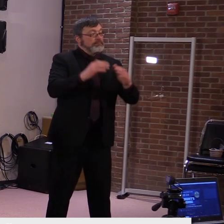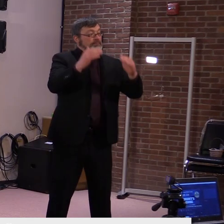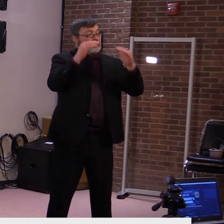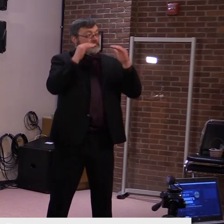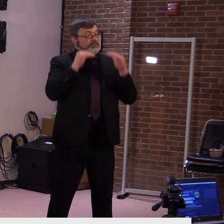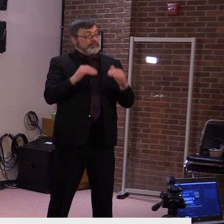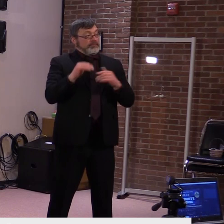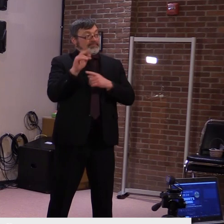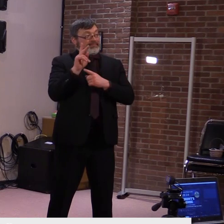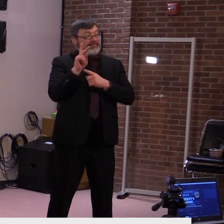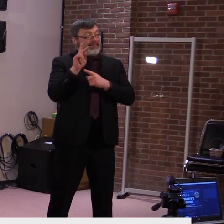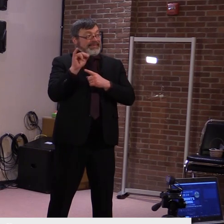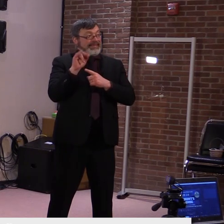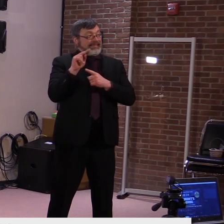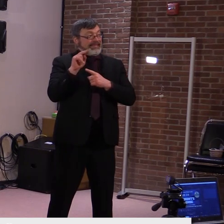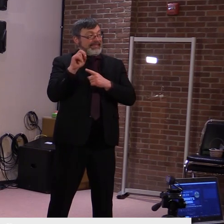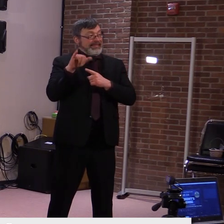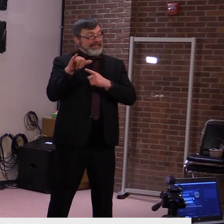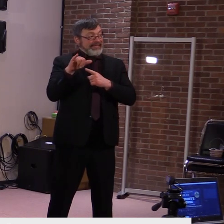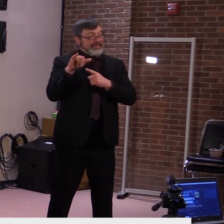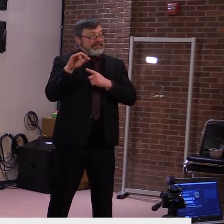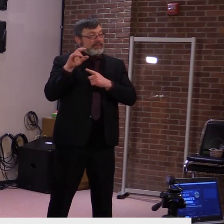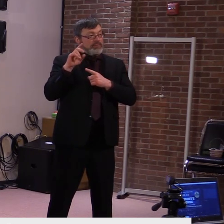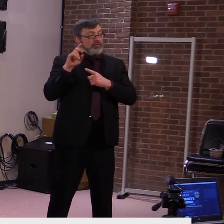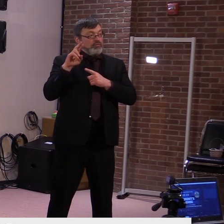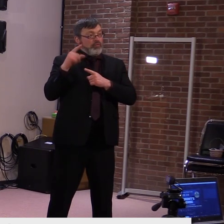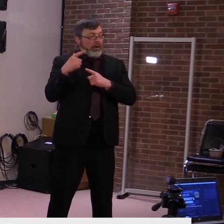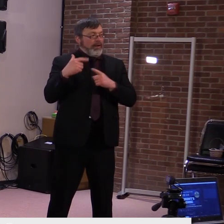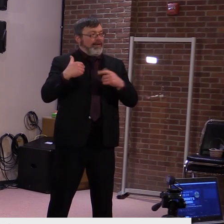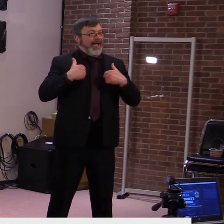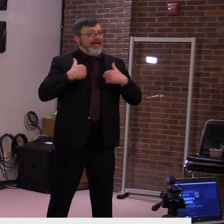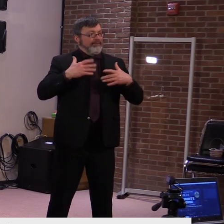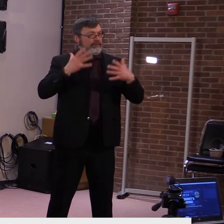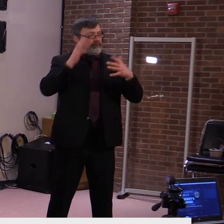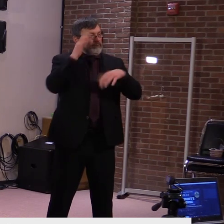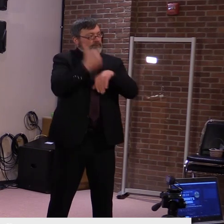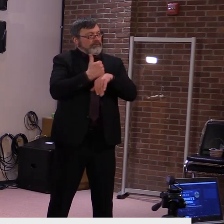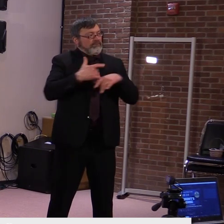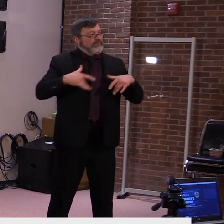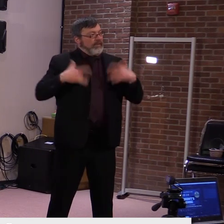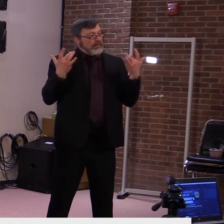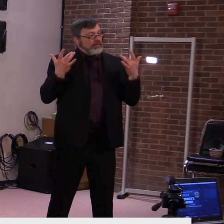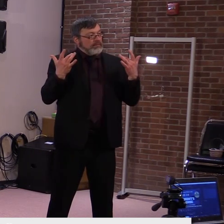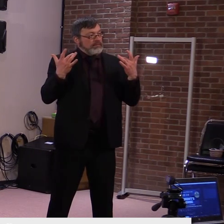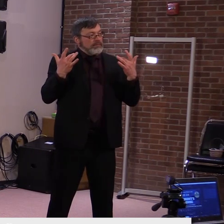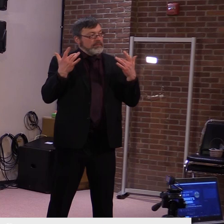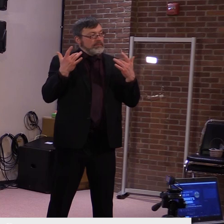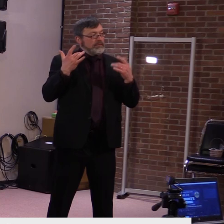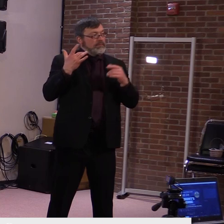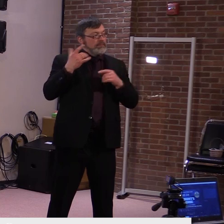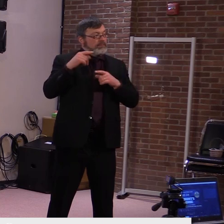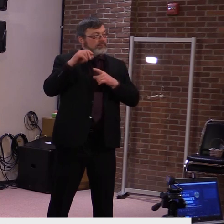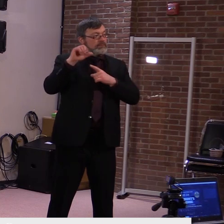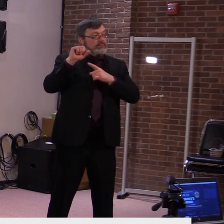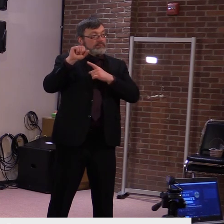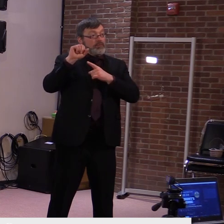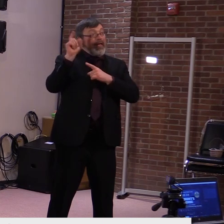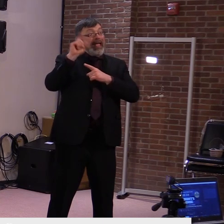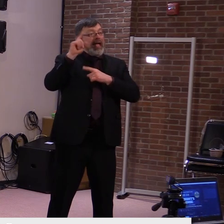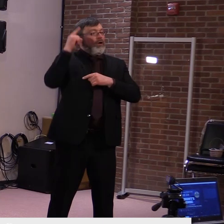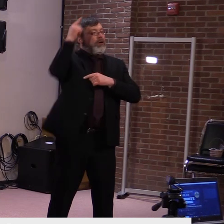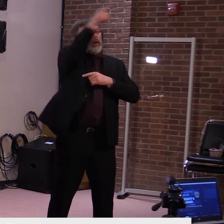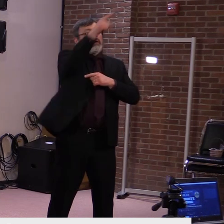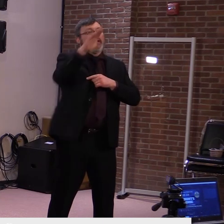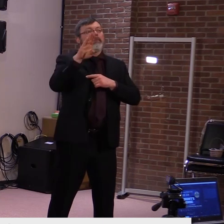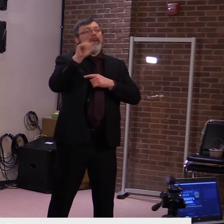It's about 1,100 doses, but I think most of the slots are filled. But check